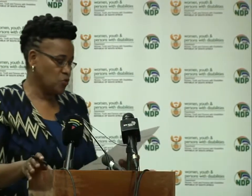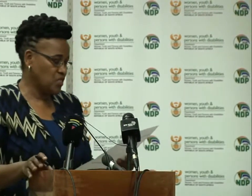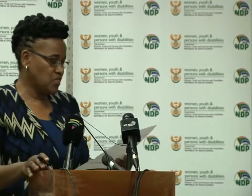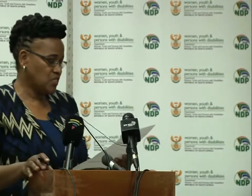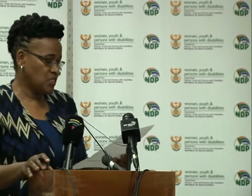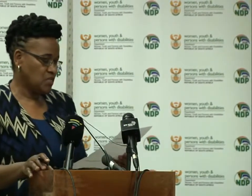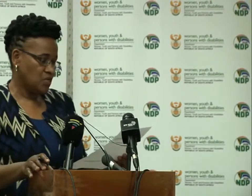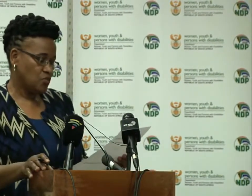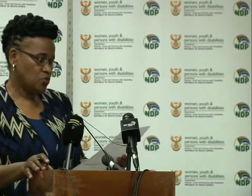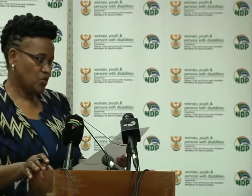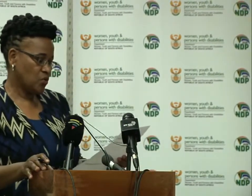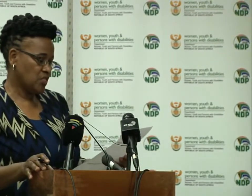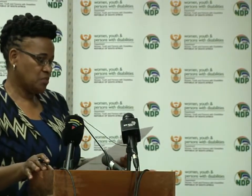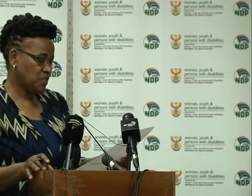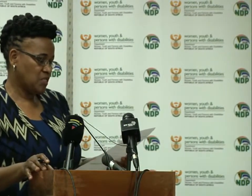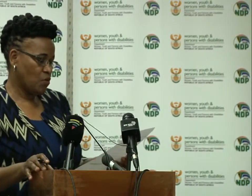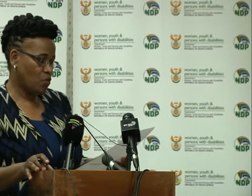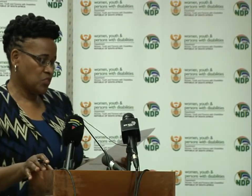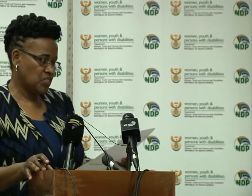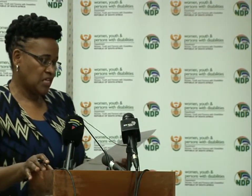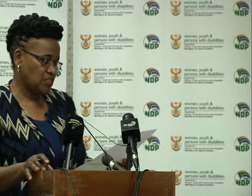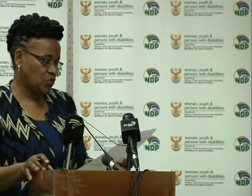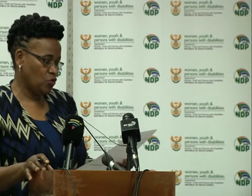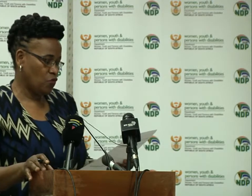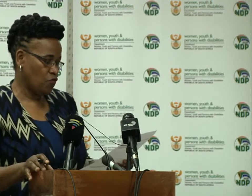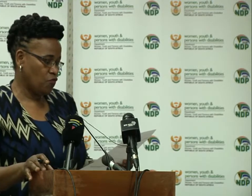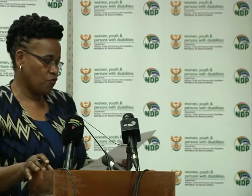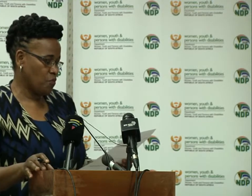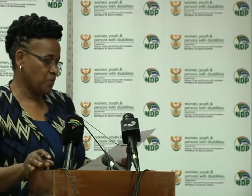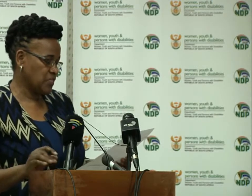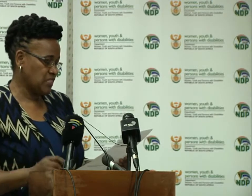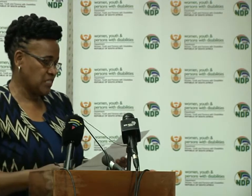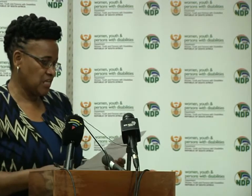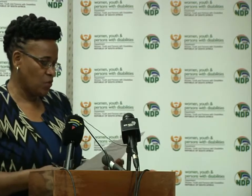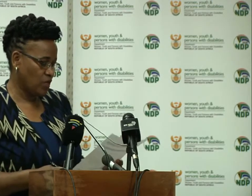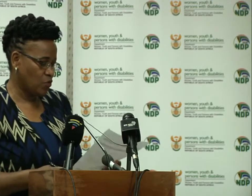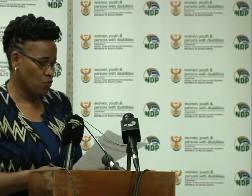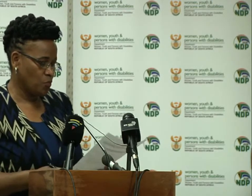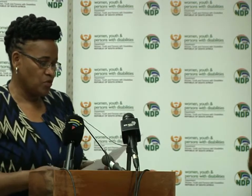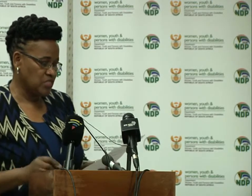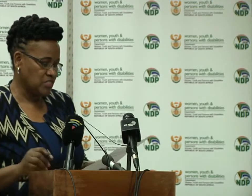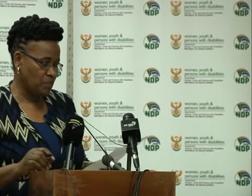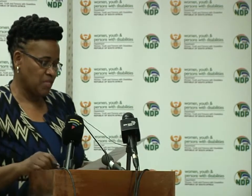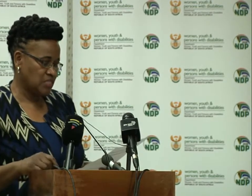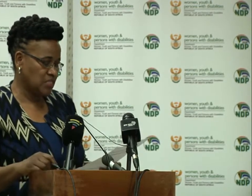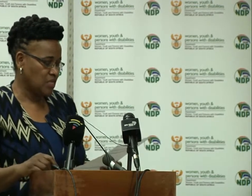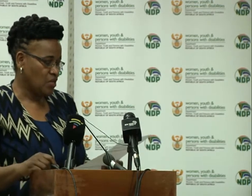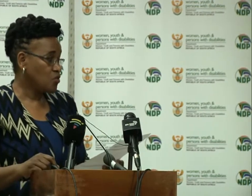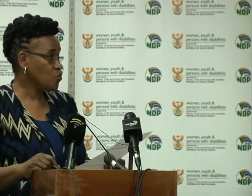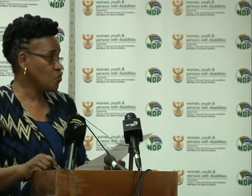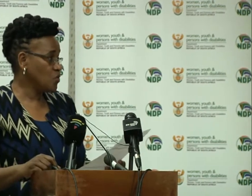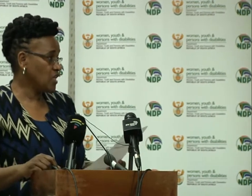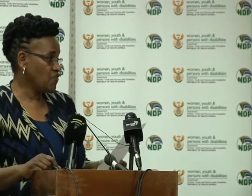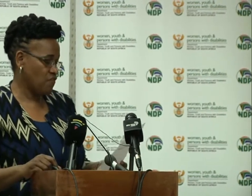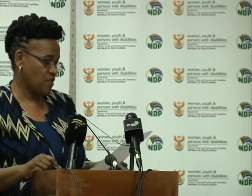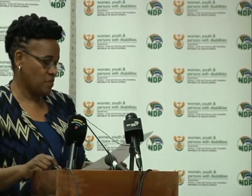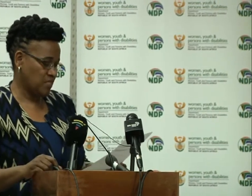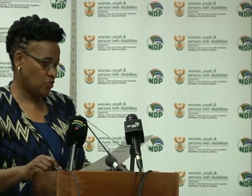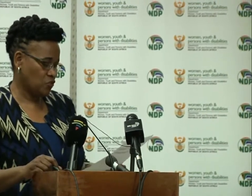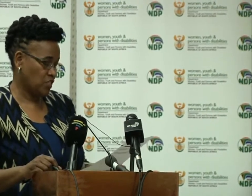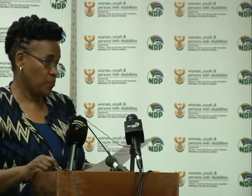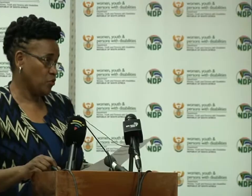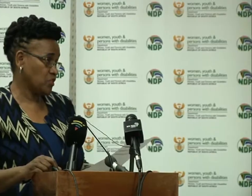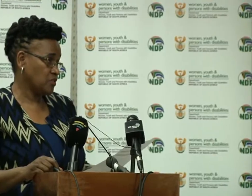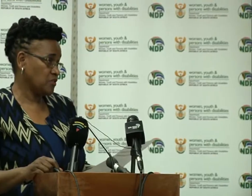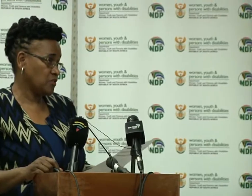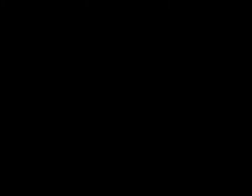this opportunity to request Mr. Nkoana-Mashabane from Presidential Working Group on Disability to give a